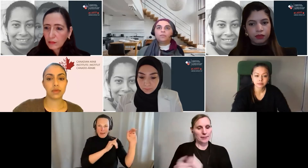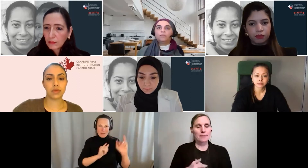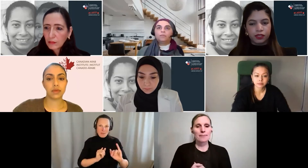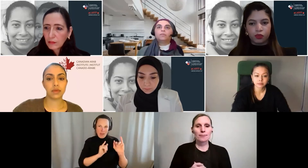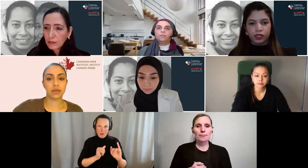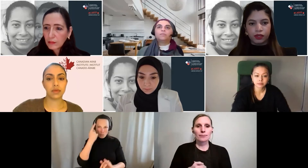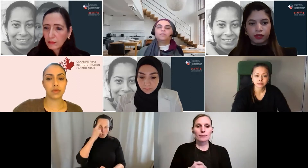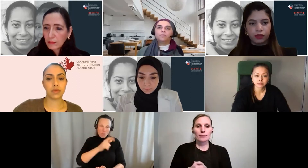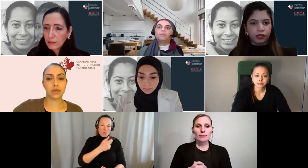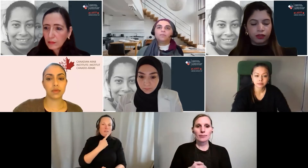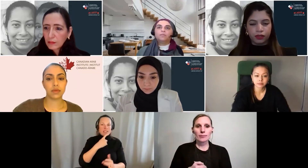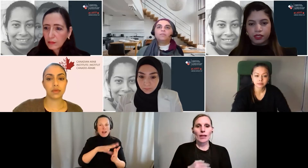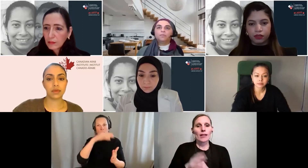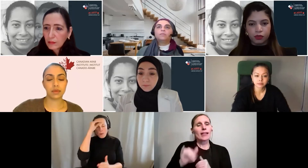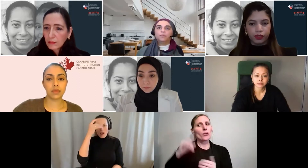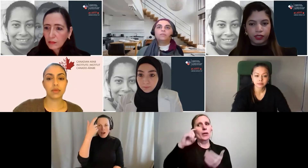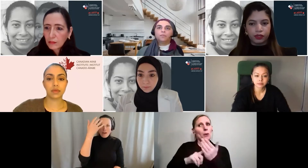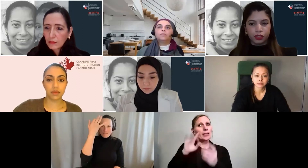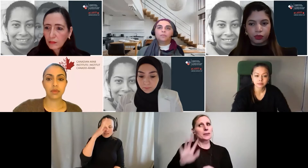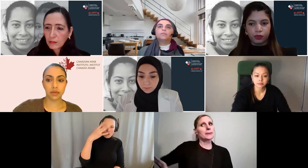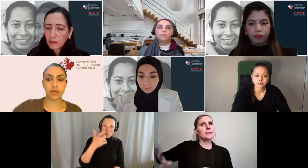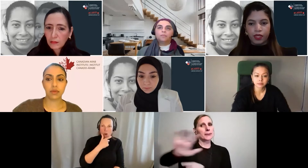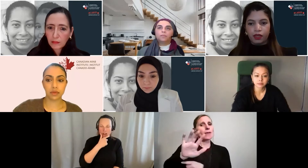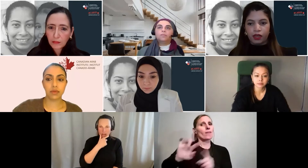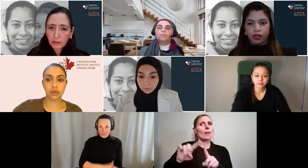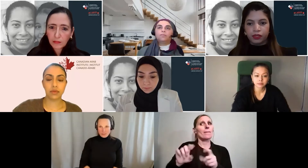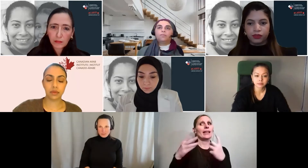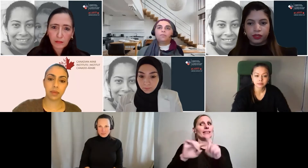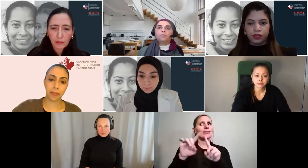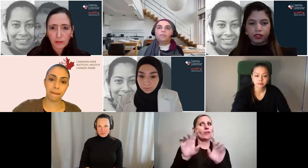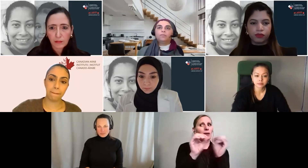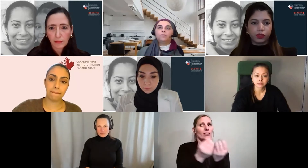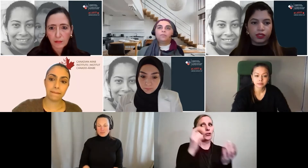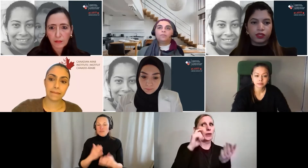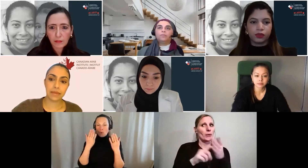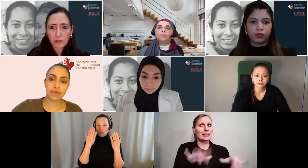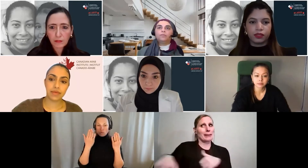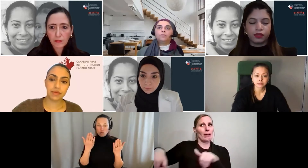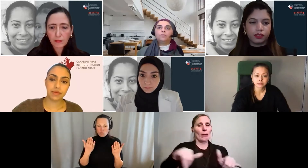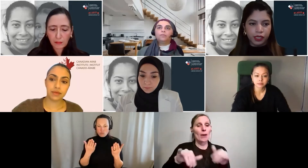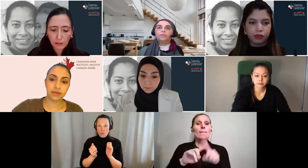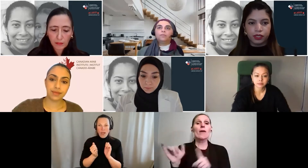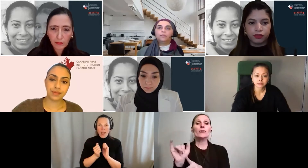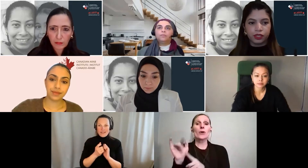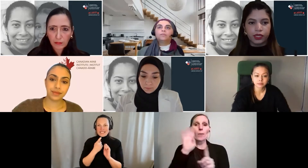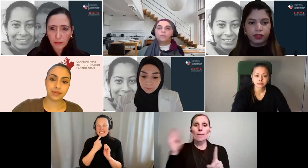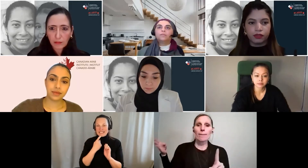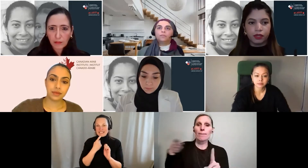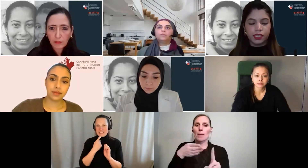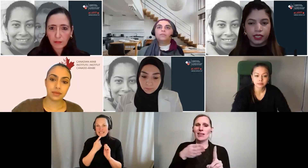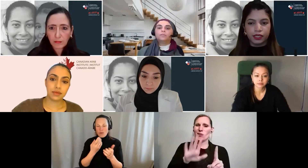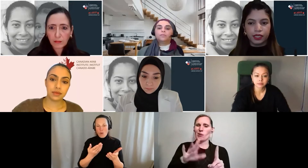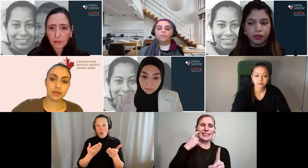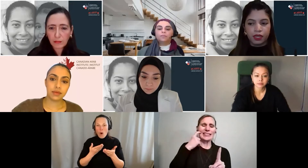Yeah, that's something that we saw across service providers too. And of course, shifting focus to the second part of your